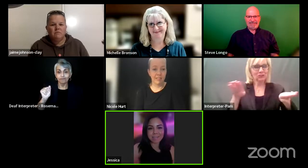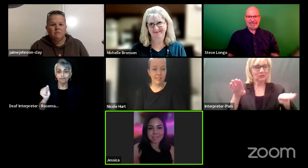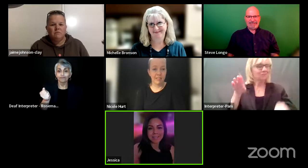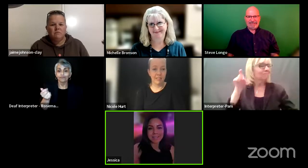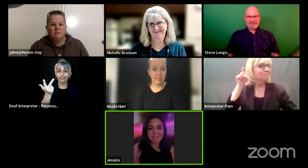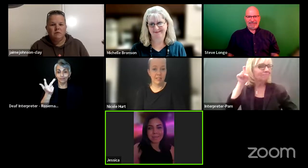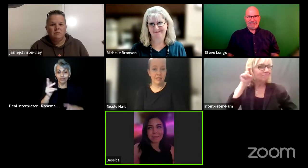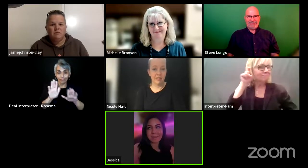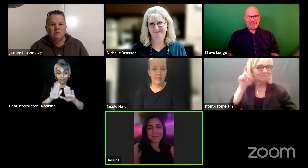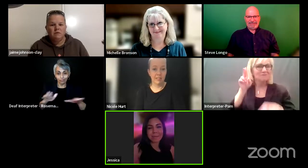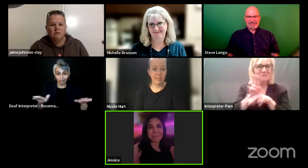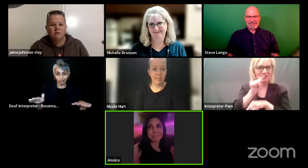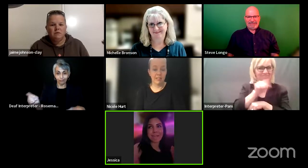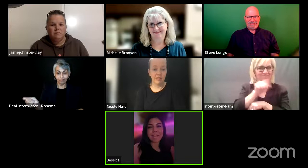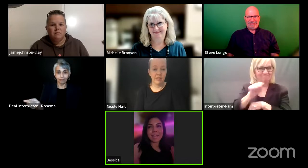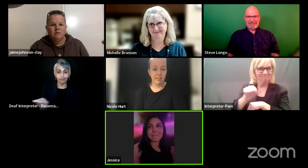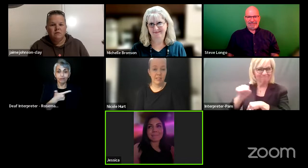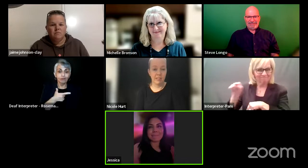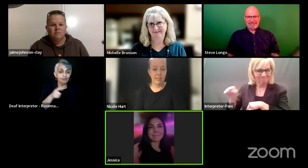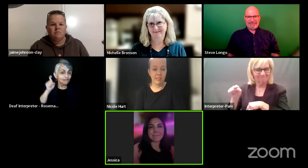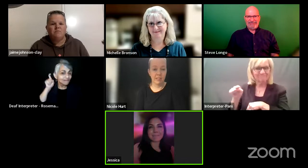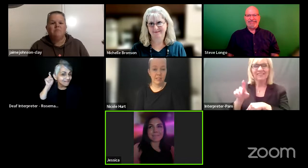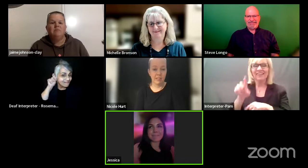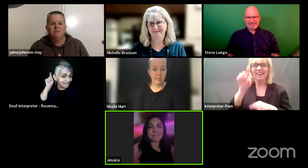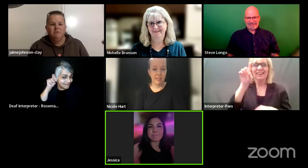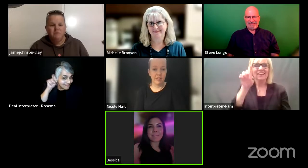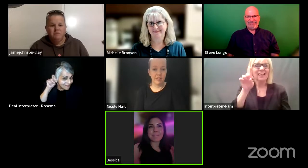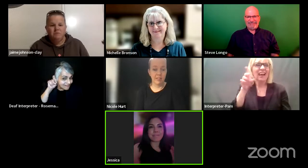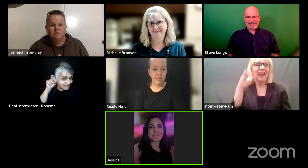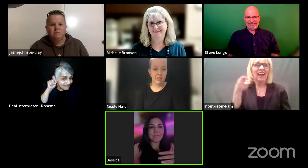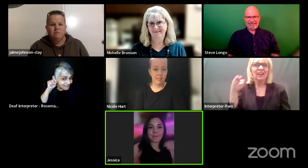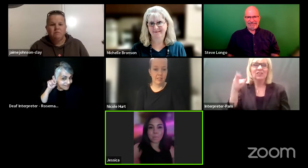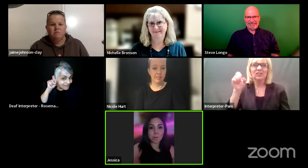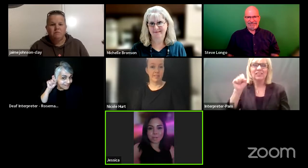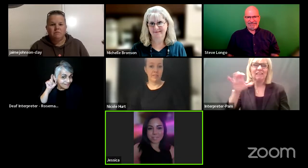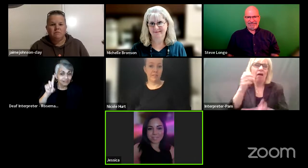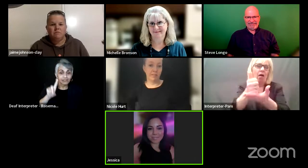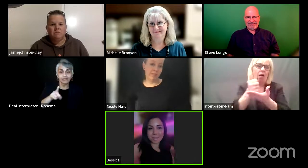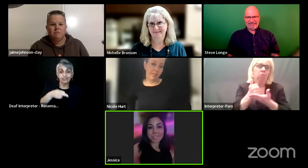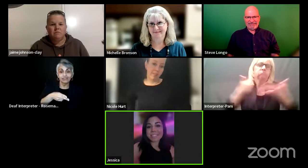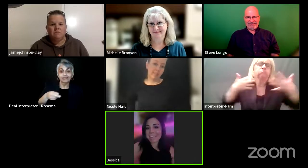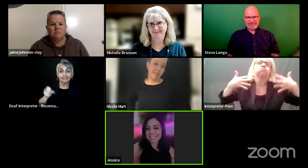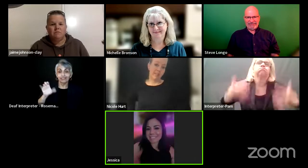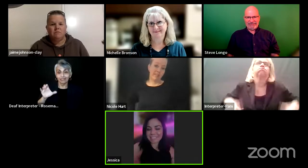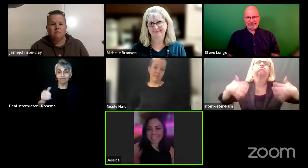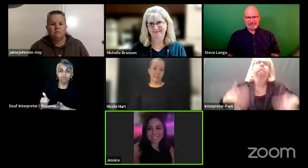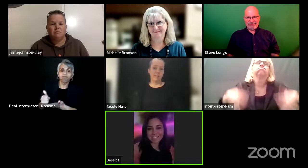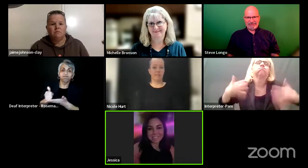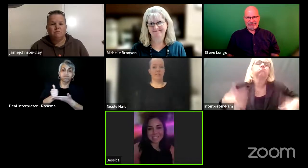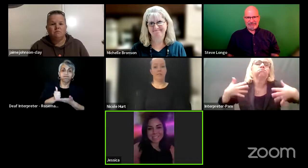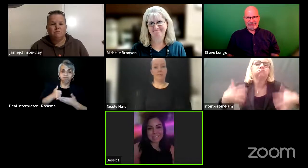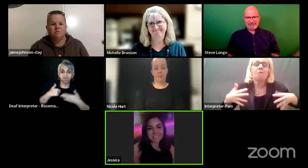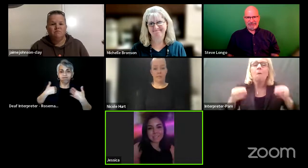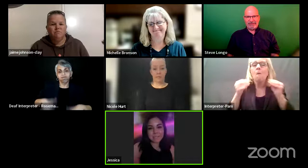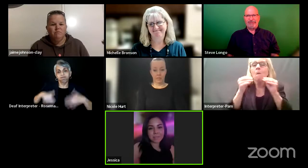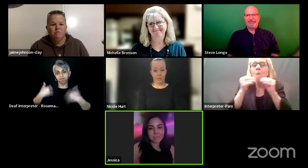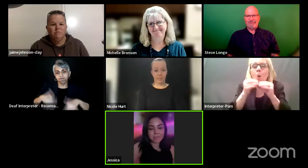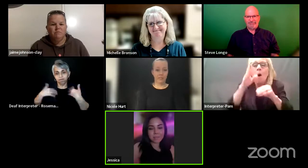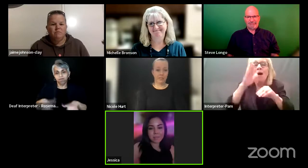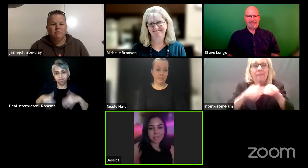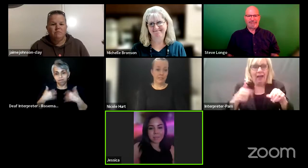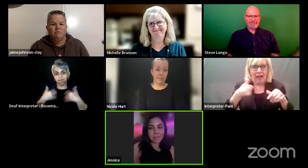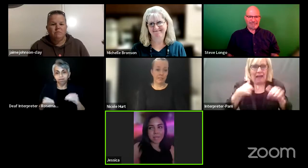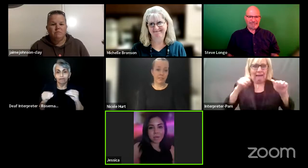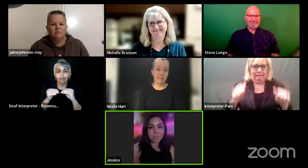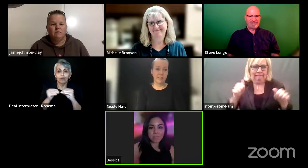me. I can't even explain it, beyond words, beyond signs.